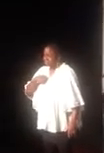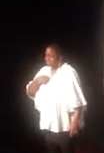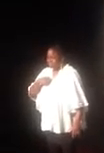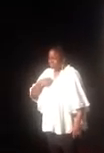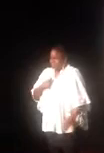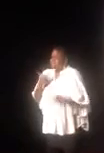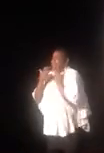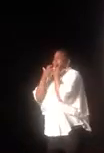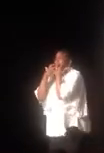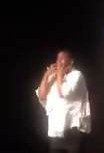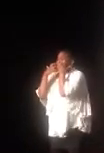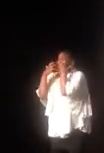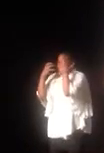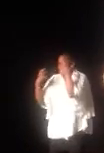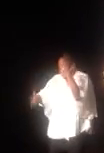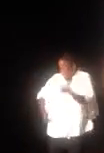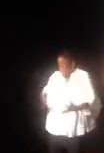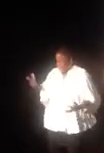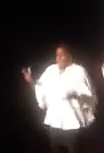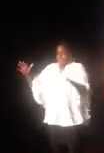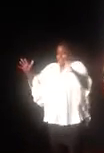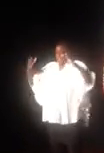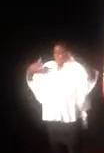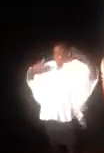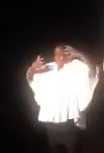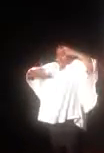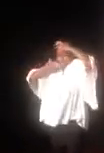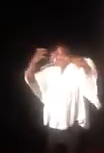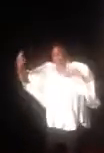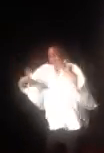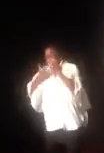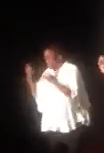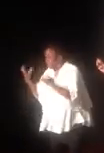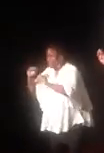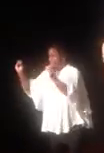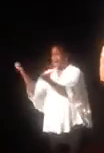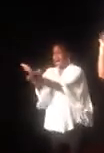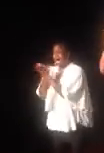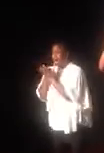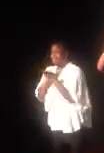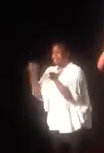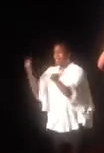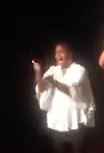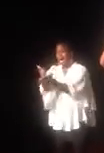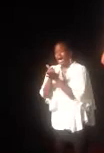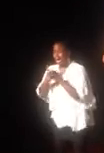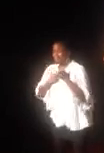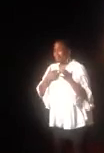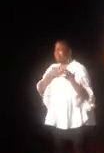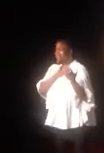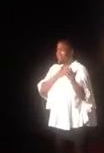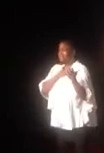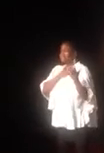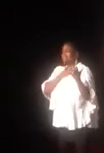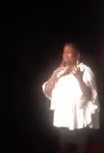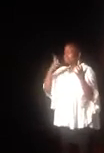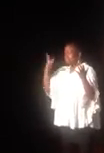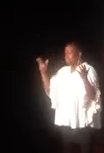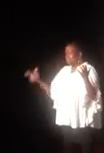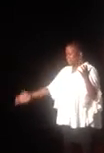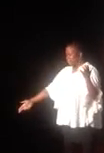a couple of more times, but no one came to rescue me. Then boom!